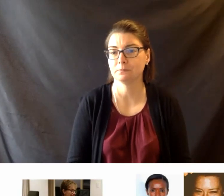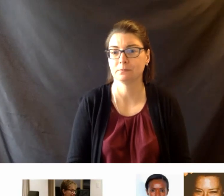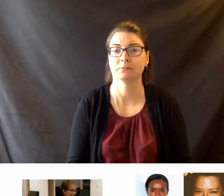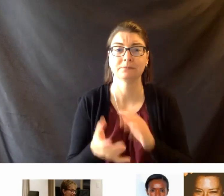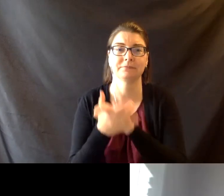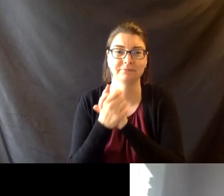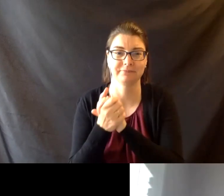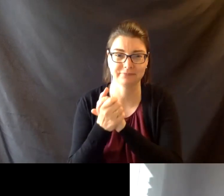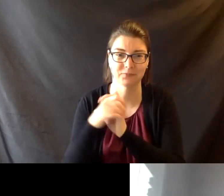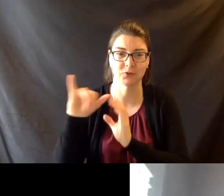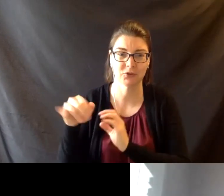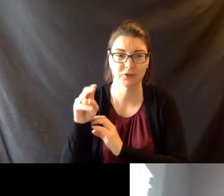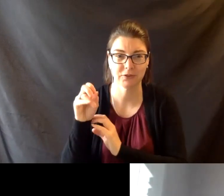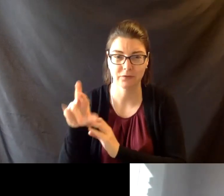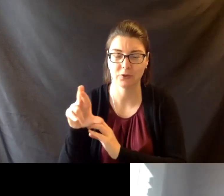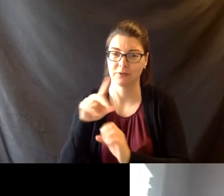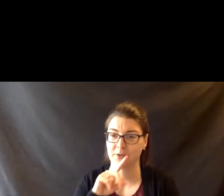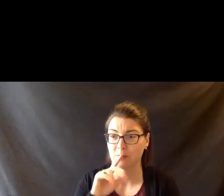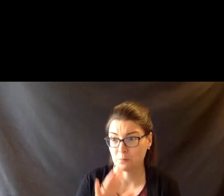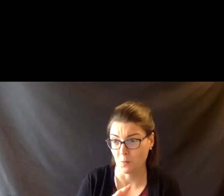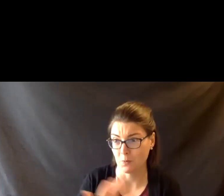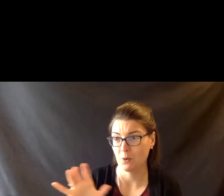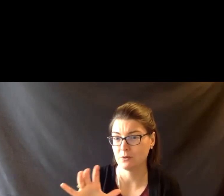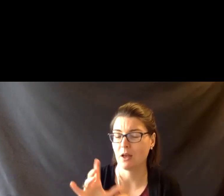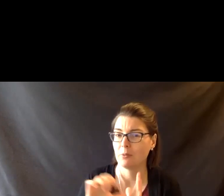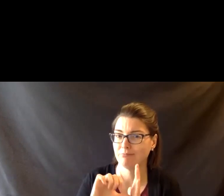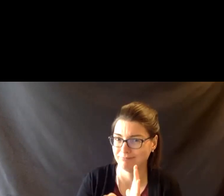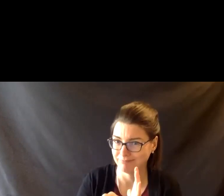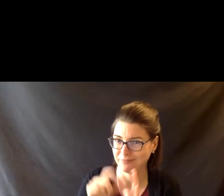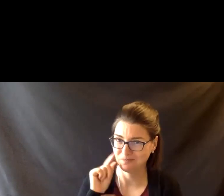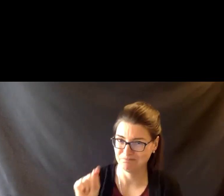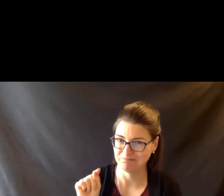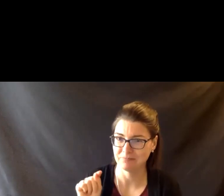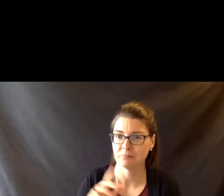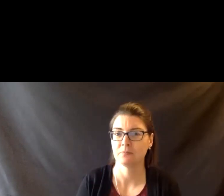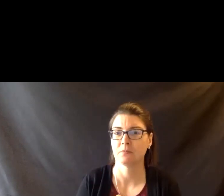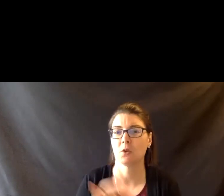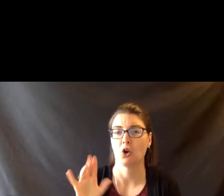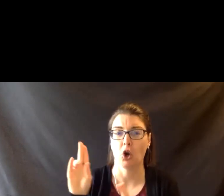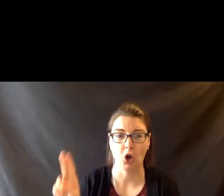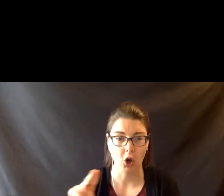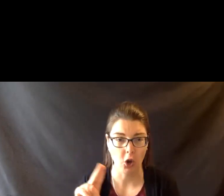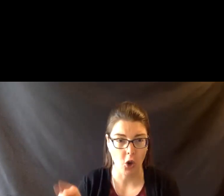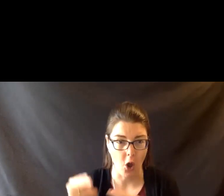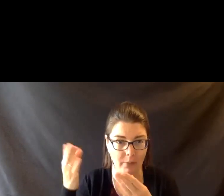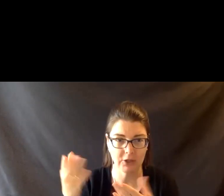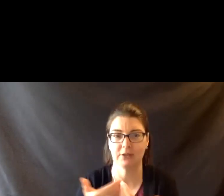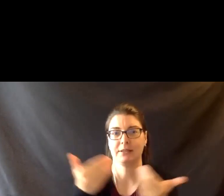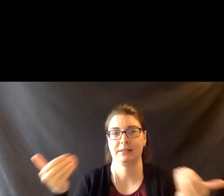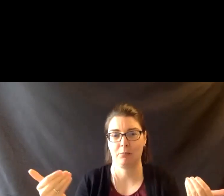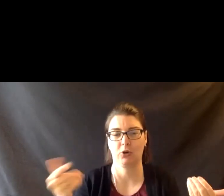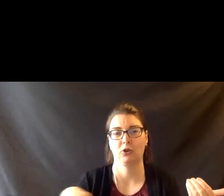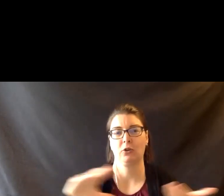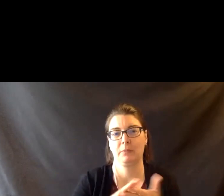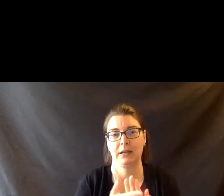Congratulations, Jennifer. And I promise that I would also reiterate for Jennifer that her nomination was completely separate to her coming into